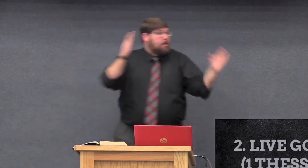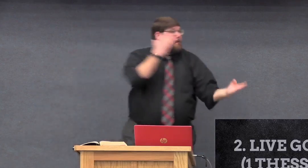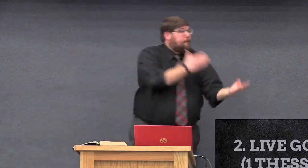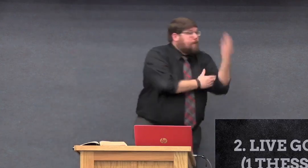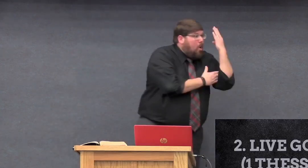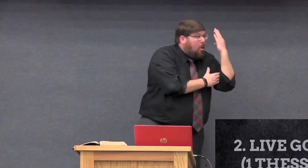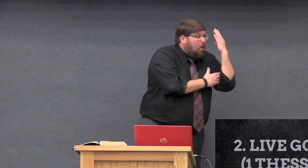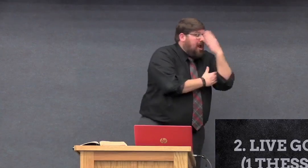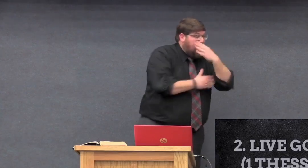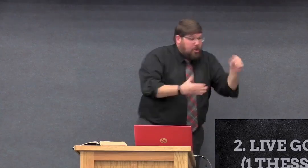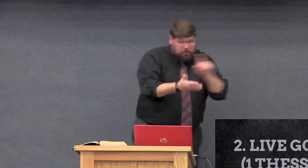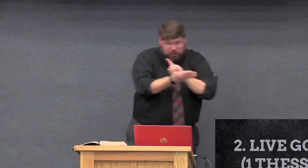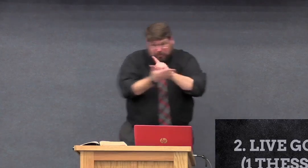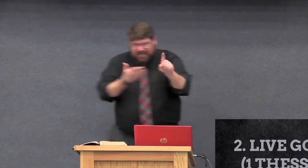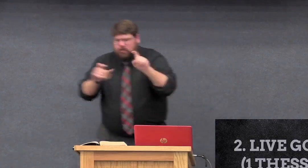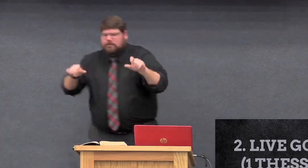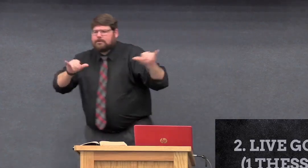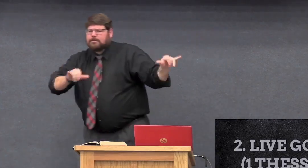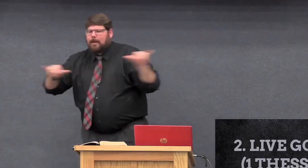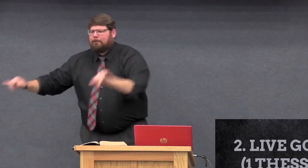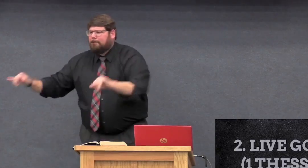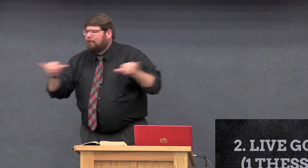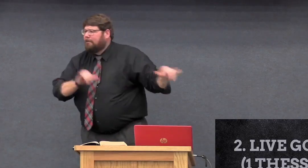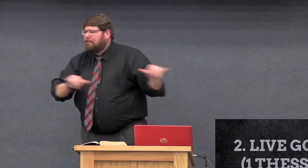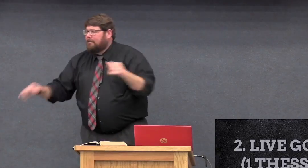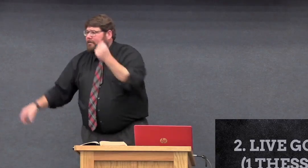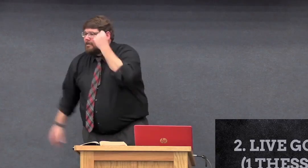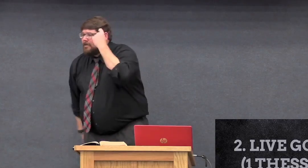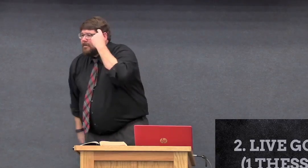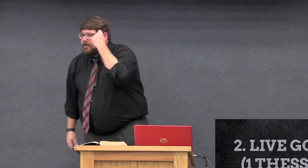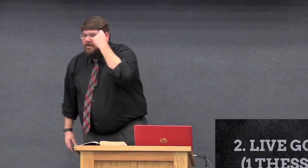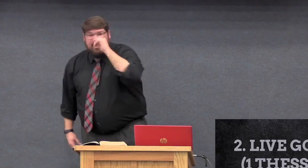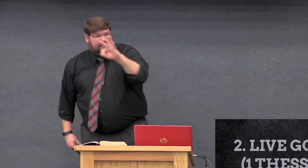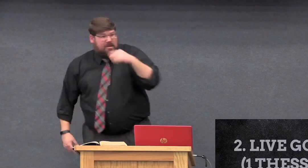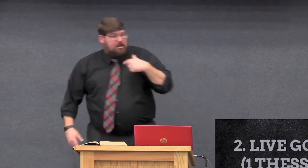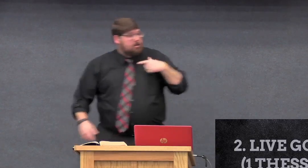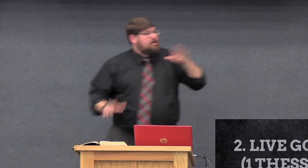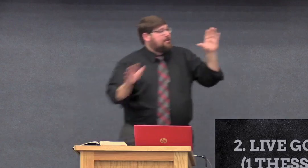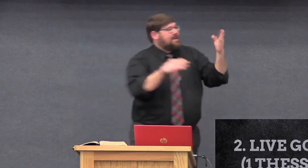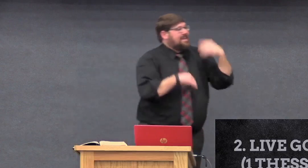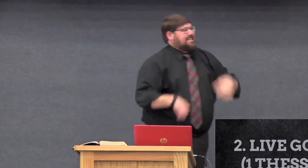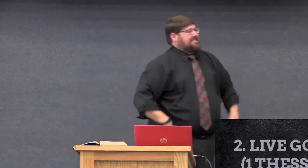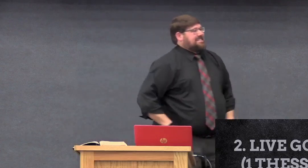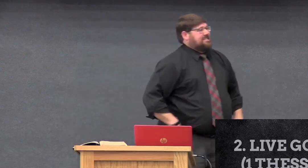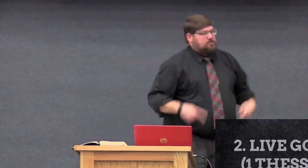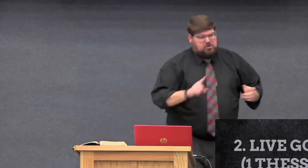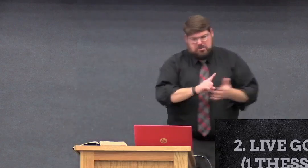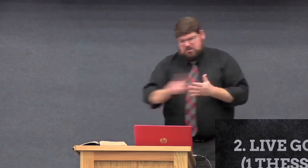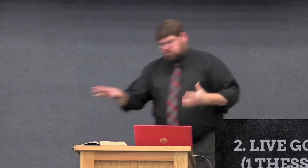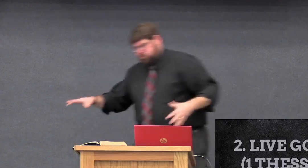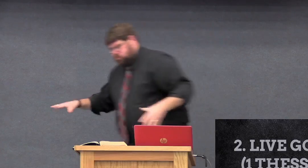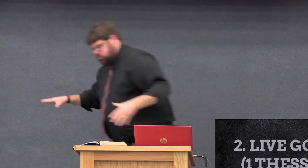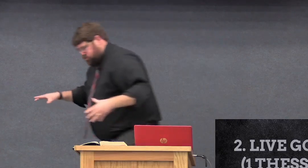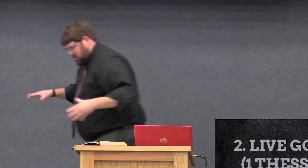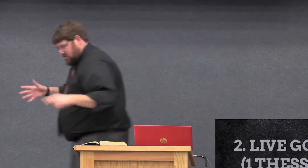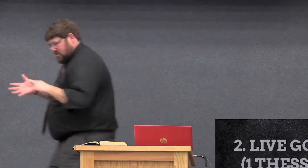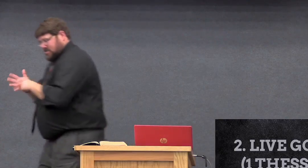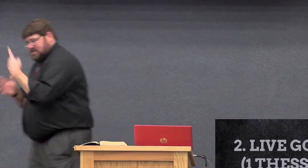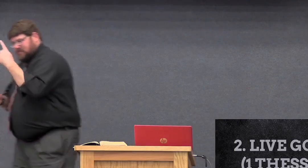the devil, that's not living godly. What you do at home throughout the week is exactly what you should look like on